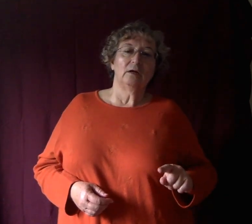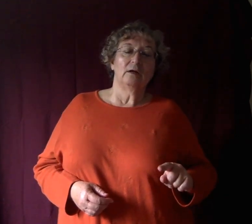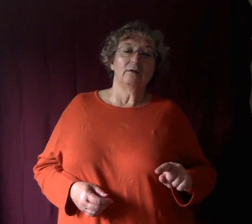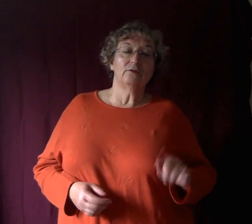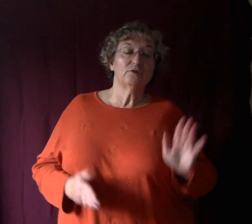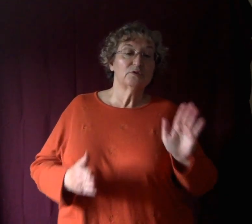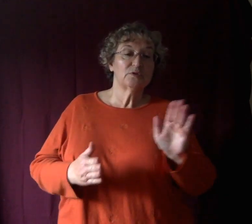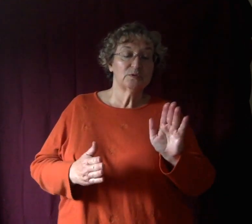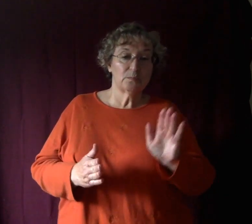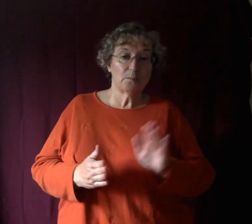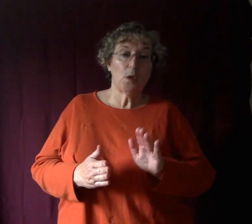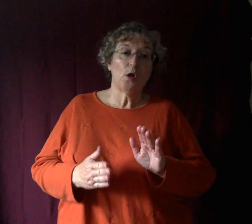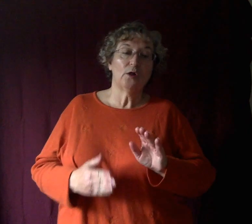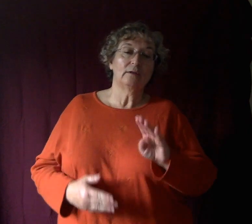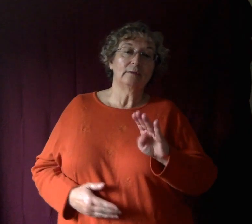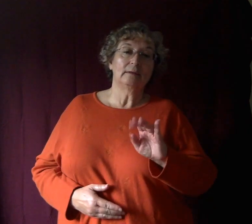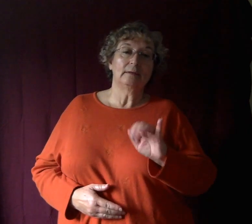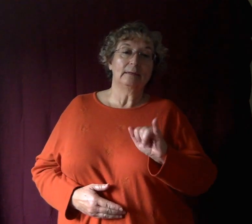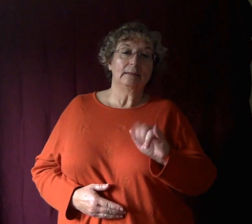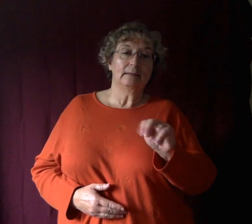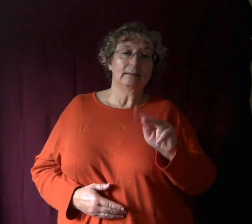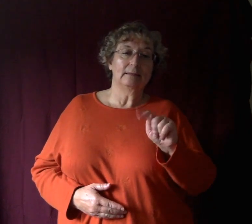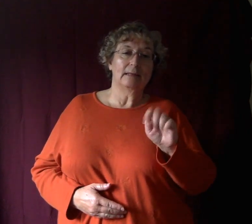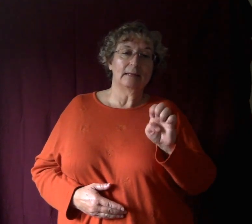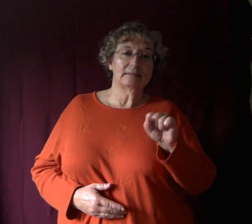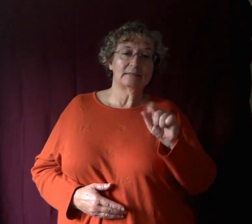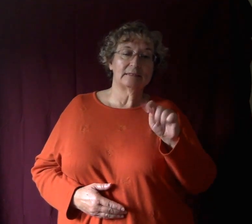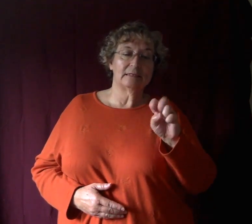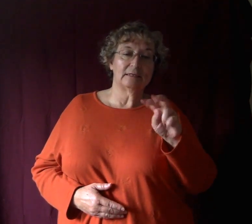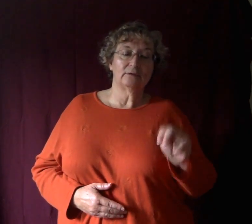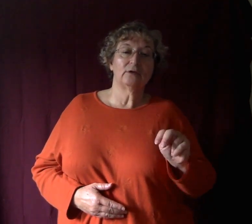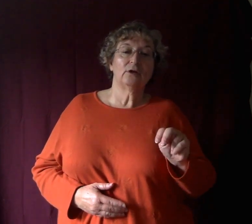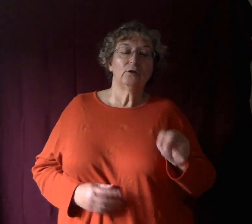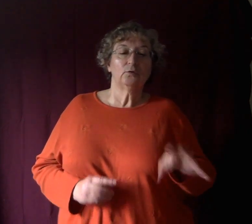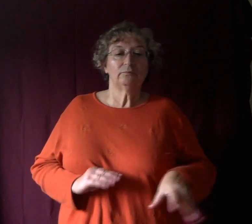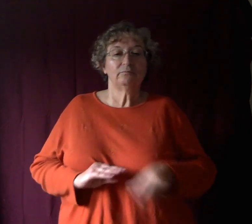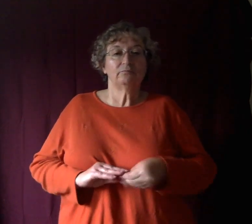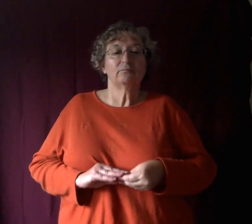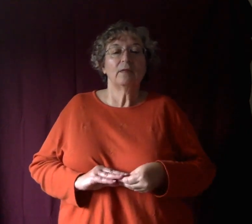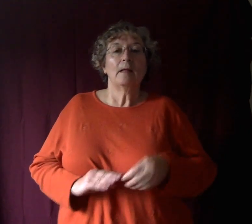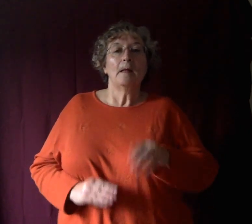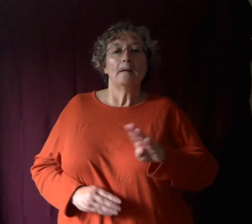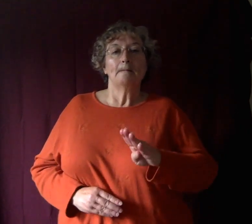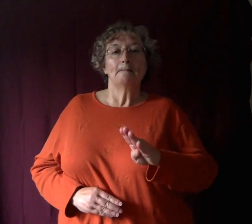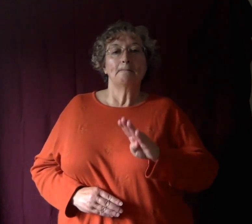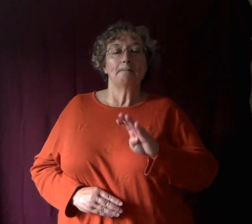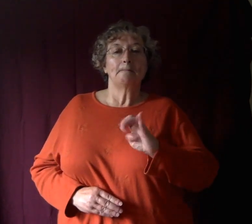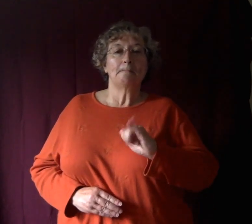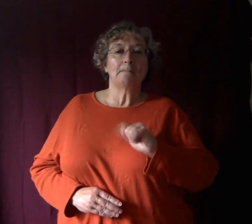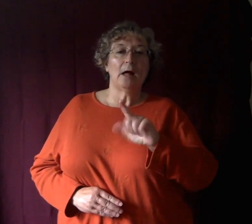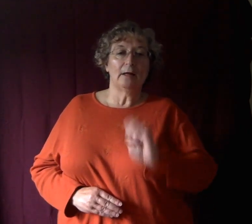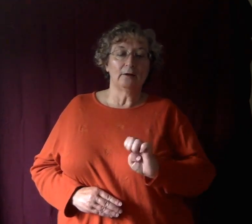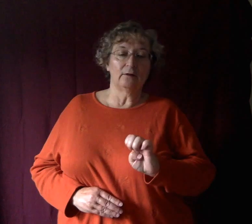receive bile from the liver and the gallbladder, and it will also receive a chemical called pancreatic juice through special ducts from